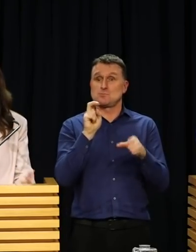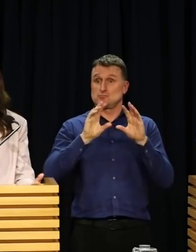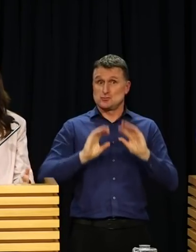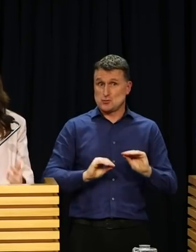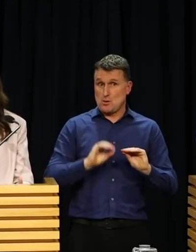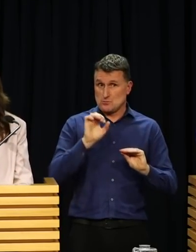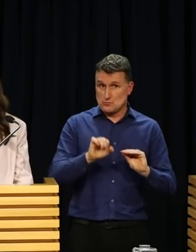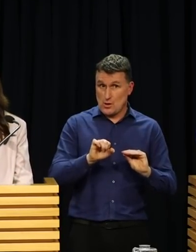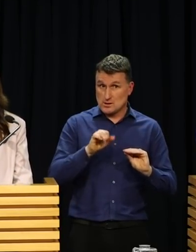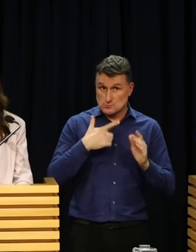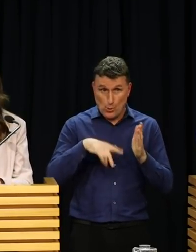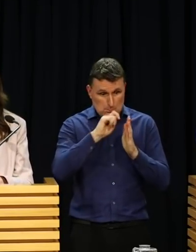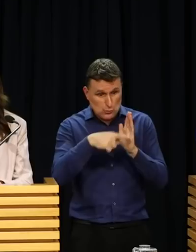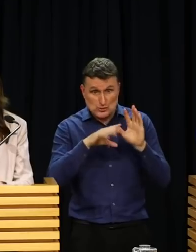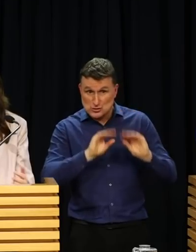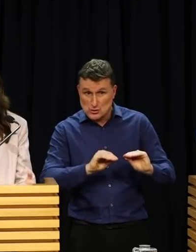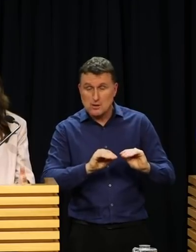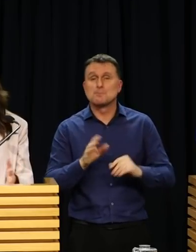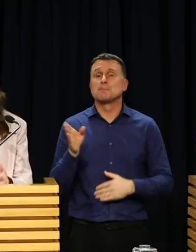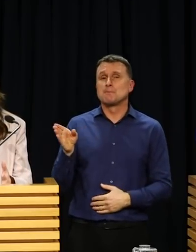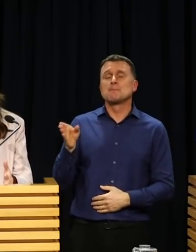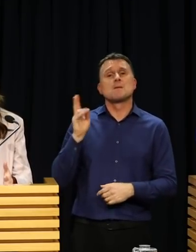stopped? Again, I've shared a view that